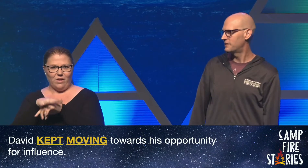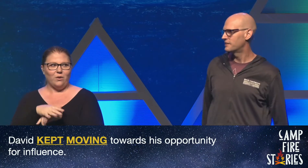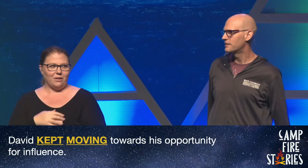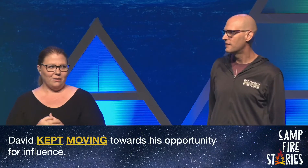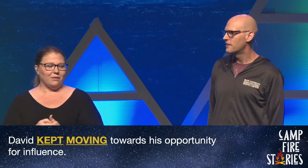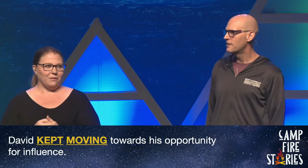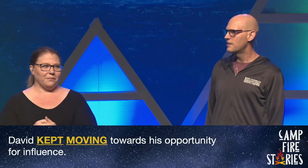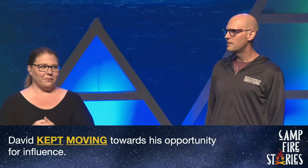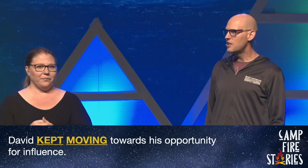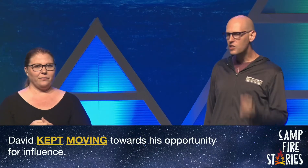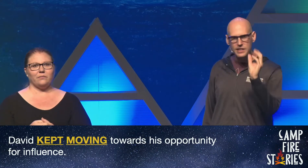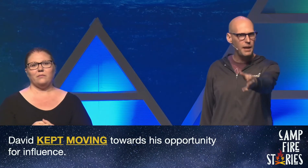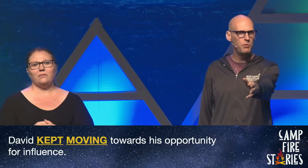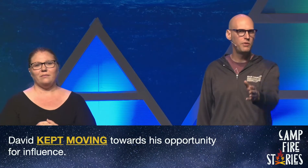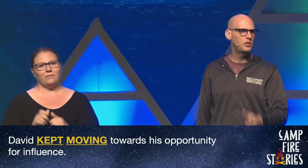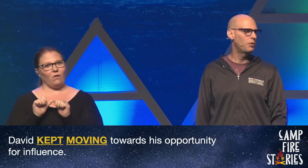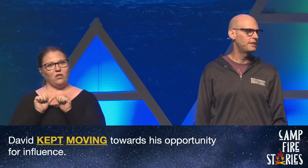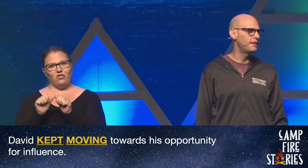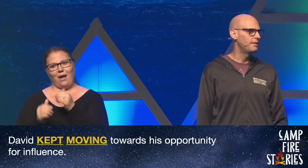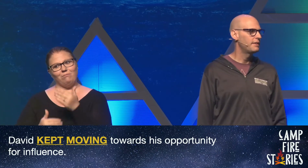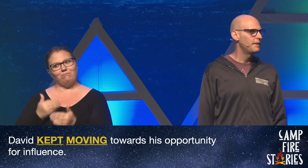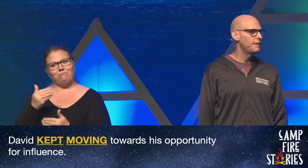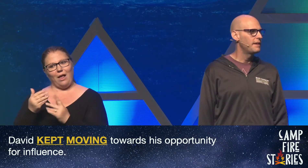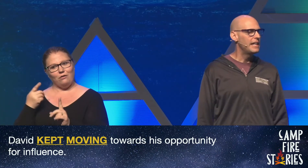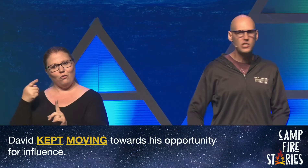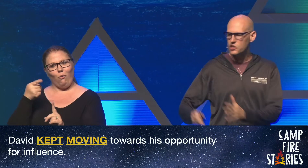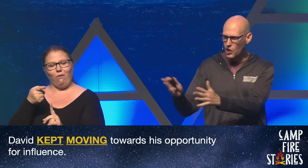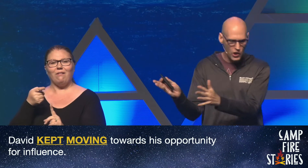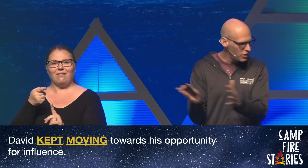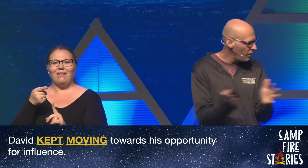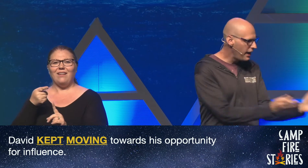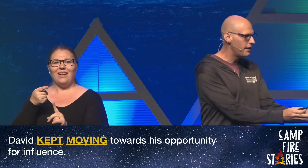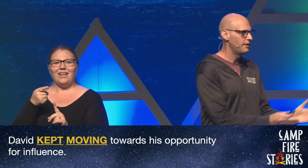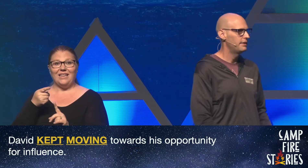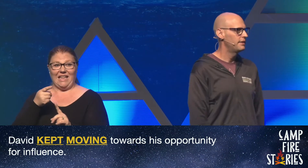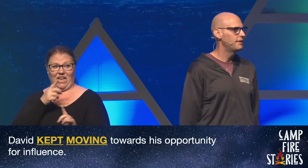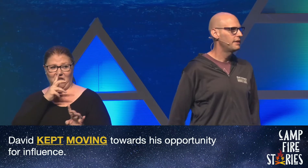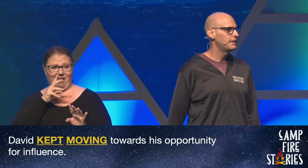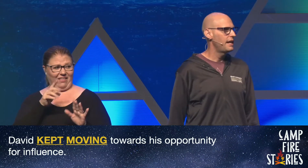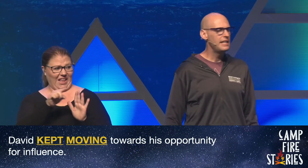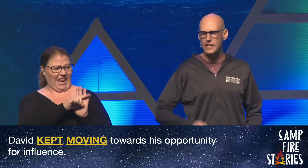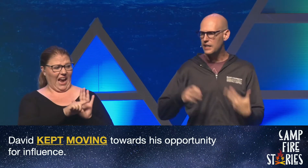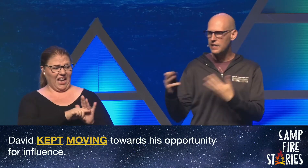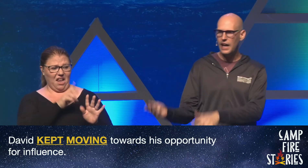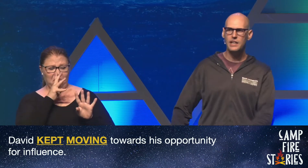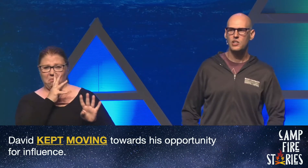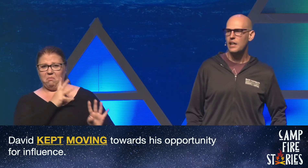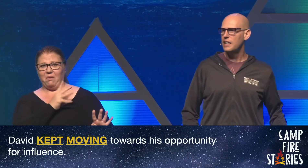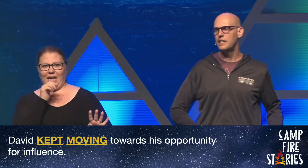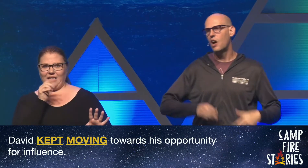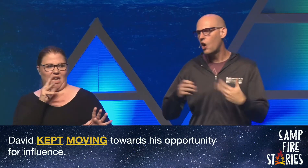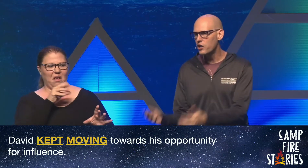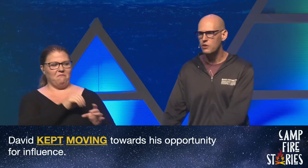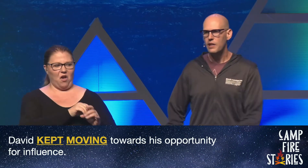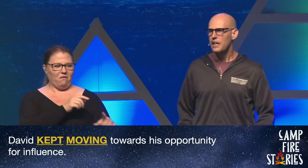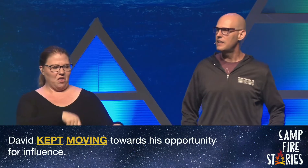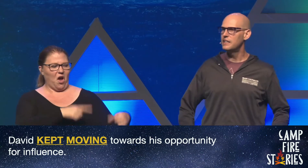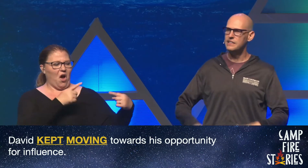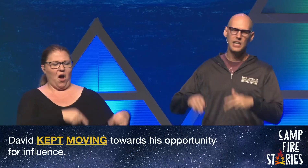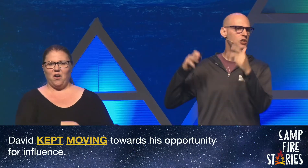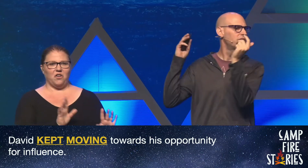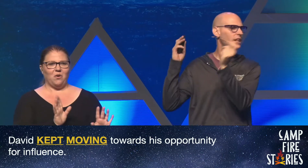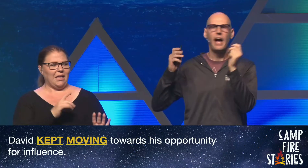influence. He just kept moving towards it. He just turned away. He didn't engage. He didn't argue.